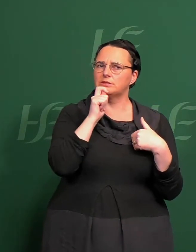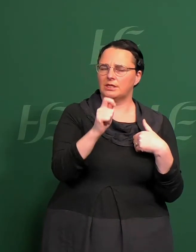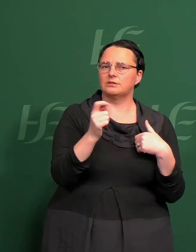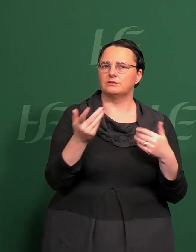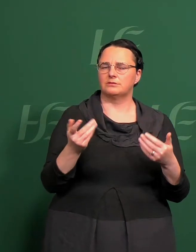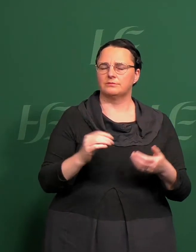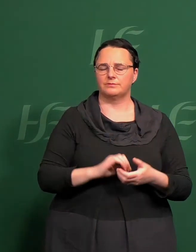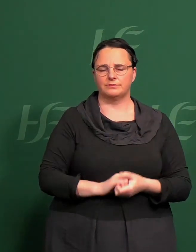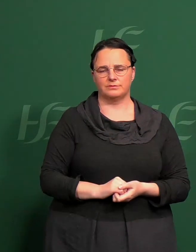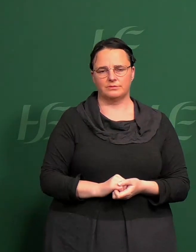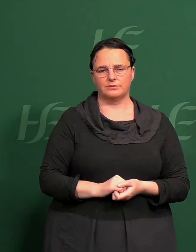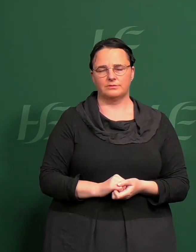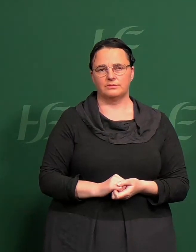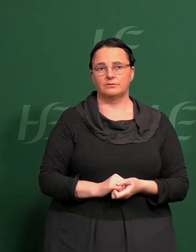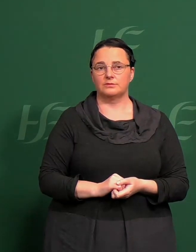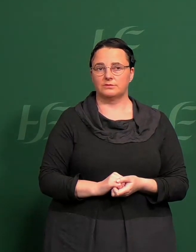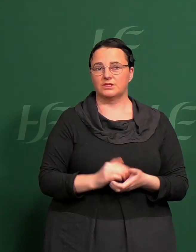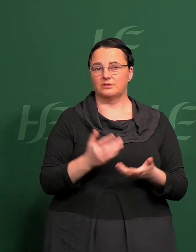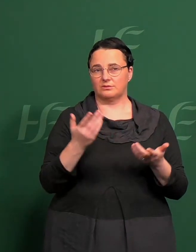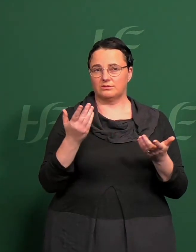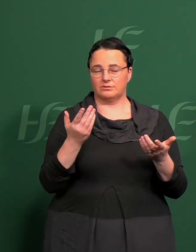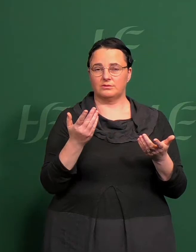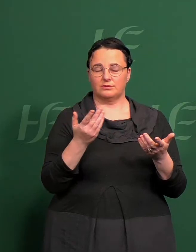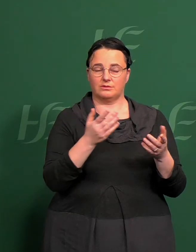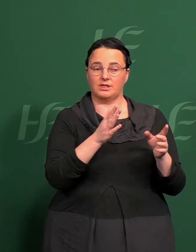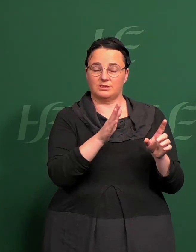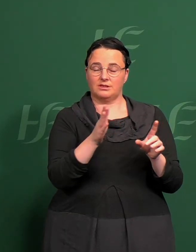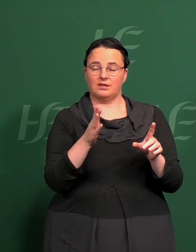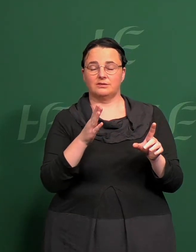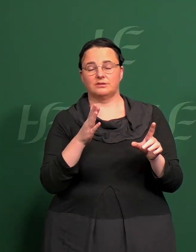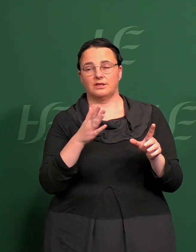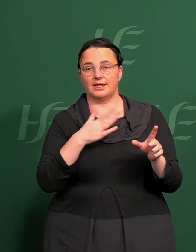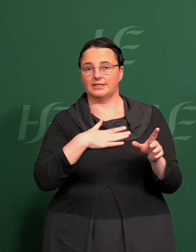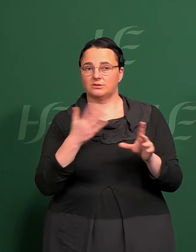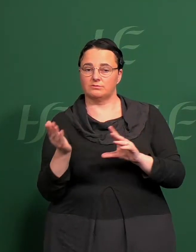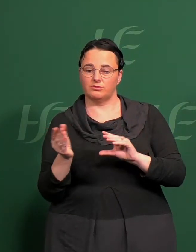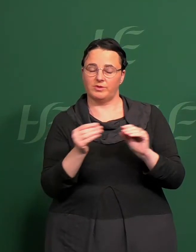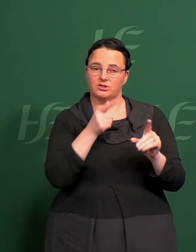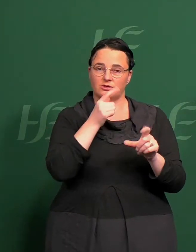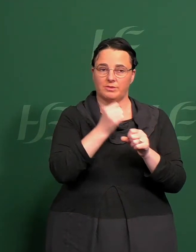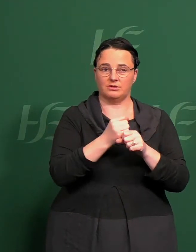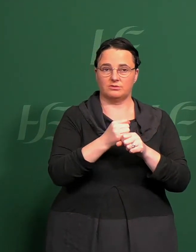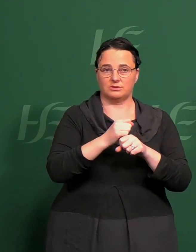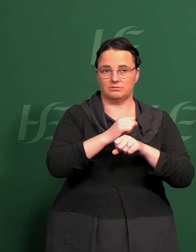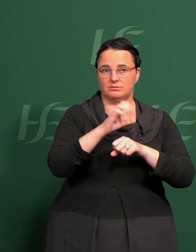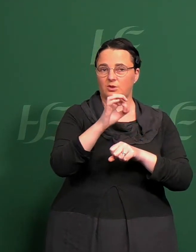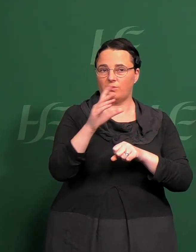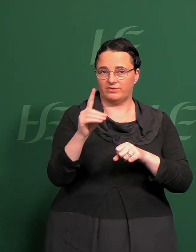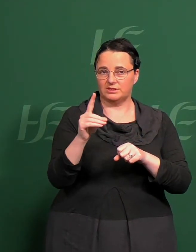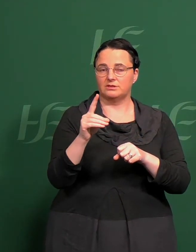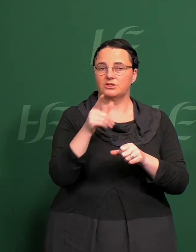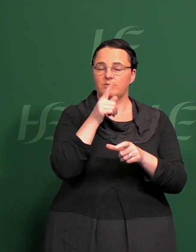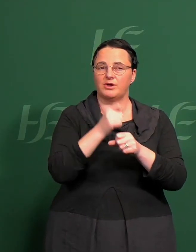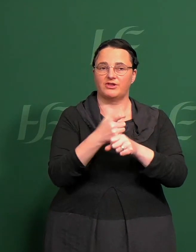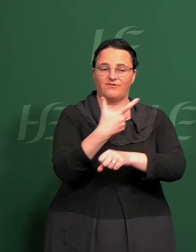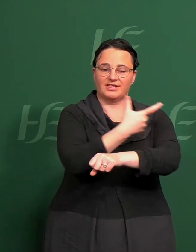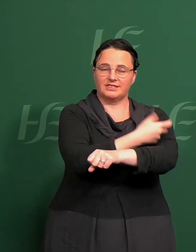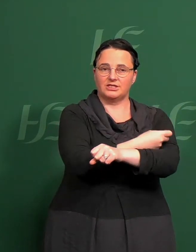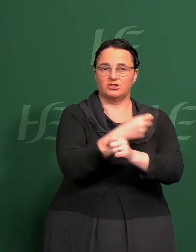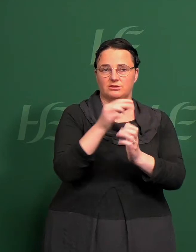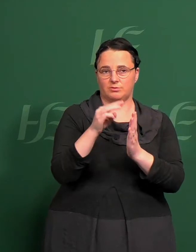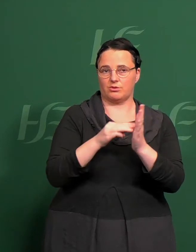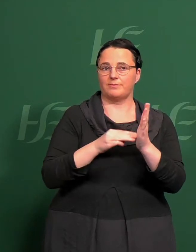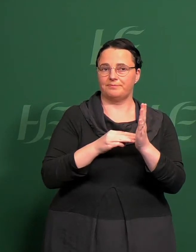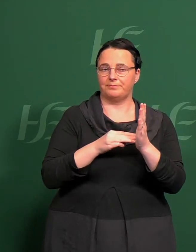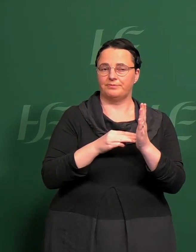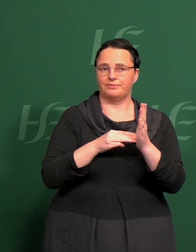So I want to move, if I can now, just back to COVID and particularly on the vaccination programme.